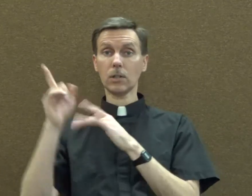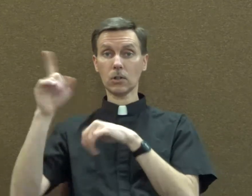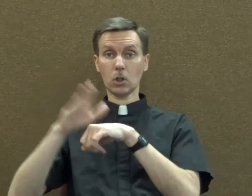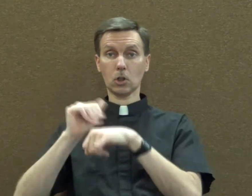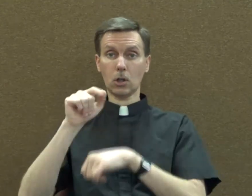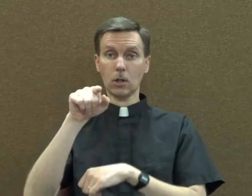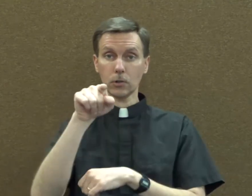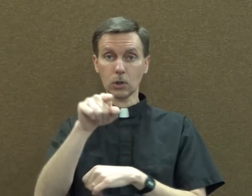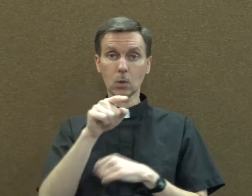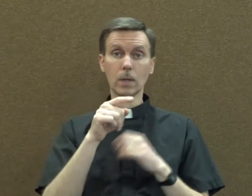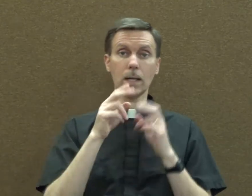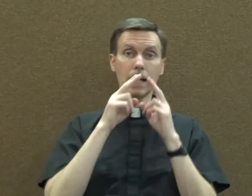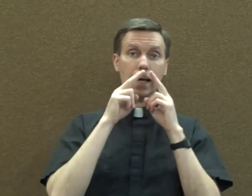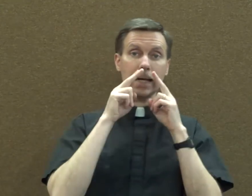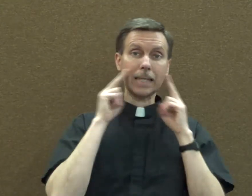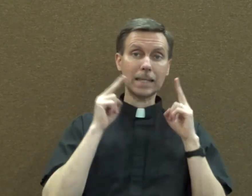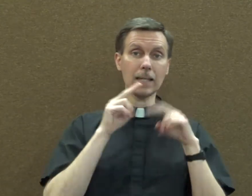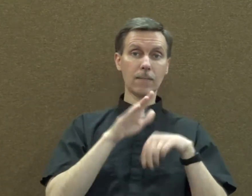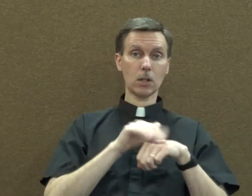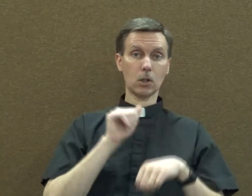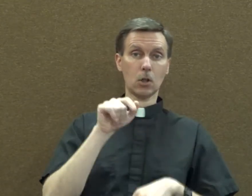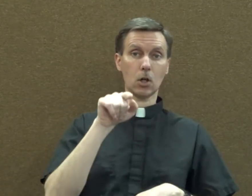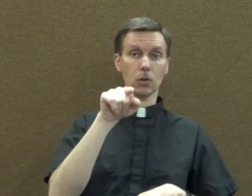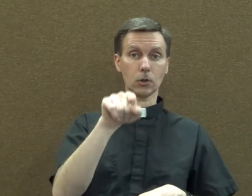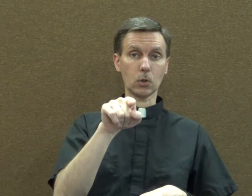Jesus calls you, and a thief calls you.